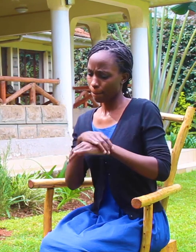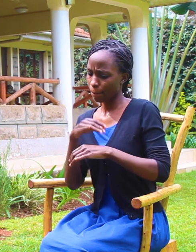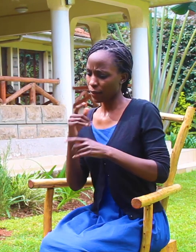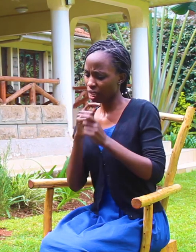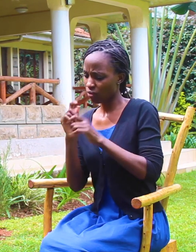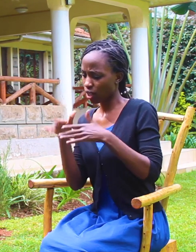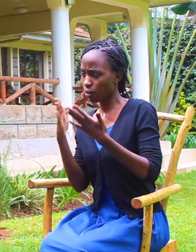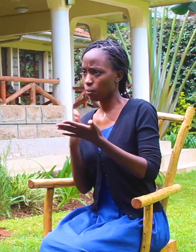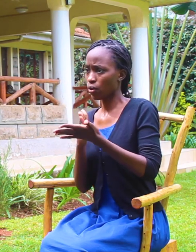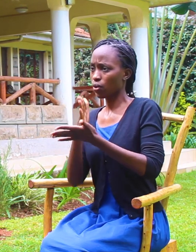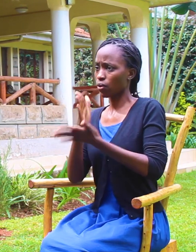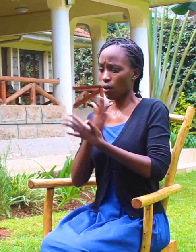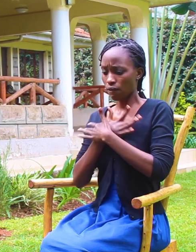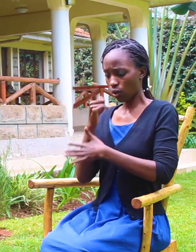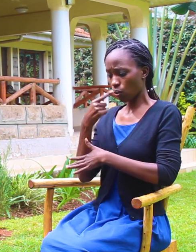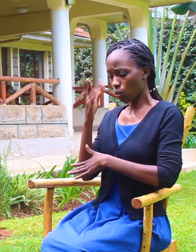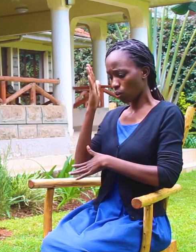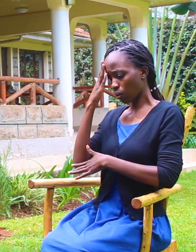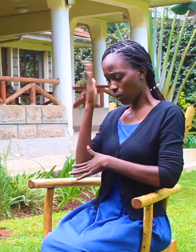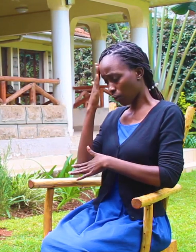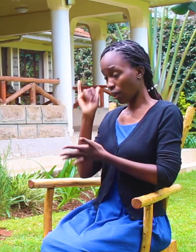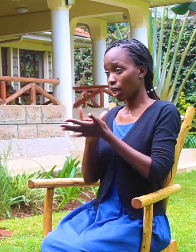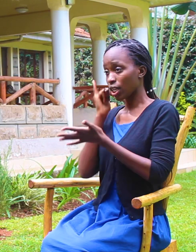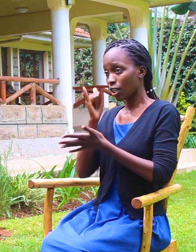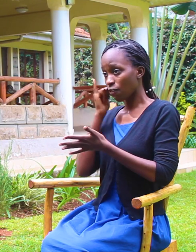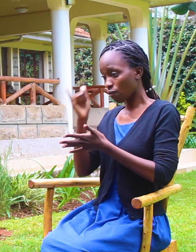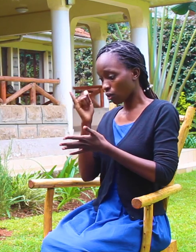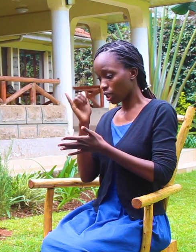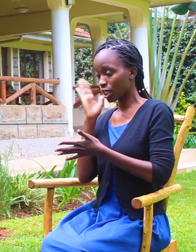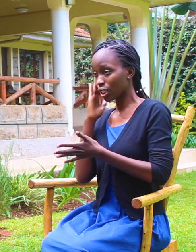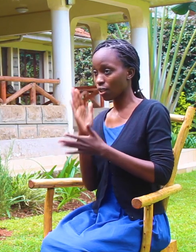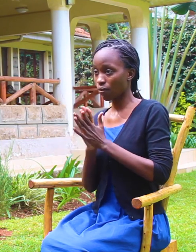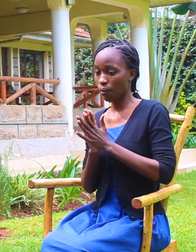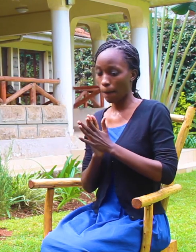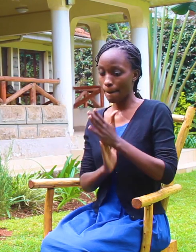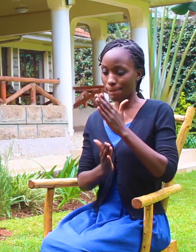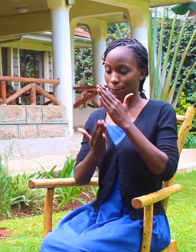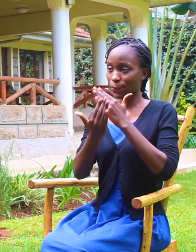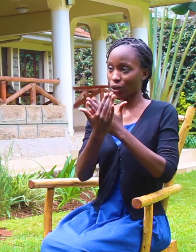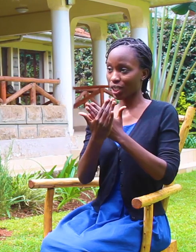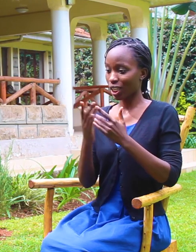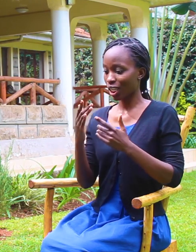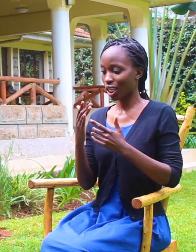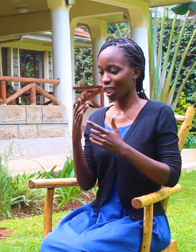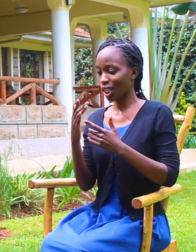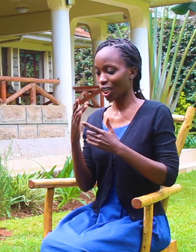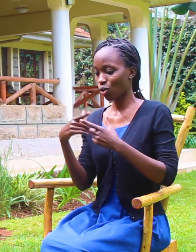the disability that she had. She went in the morning for the interview. In the afternoon, she had a letter of appointment.